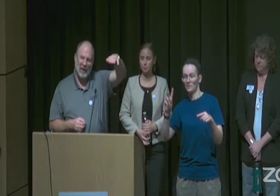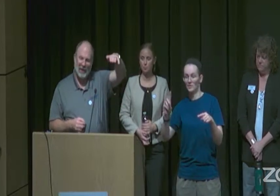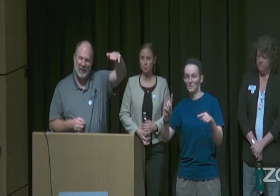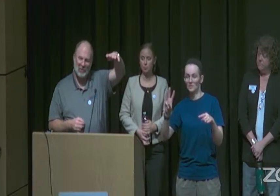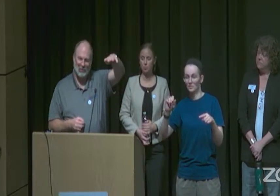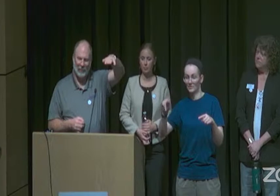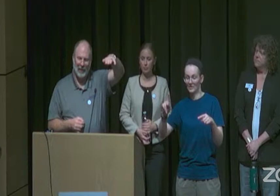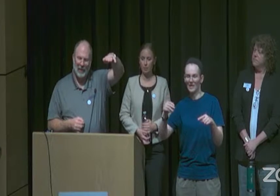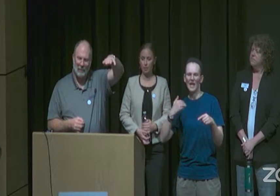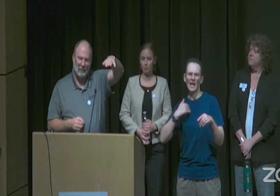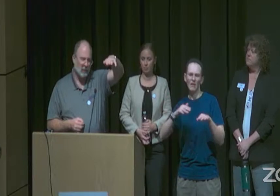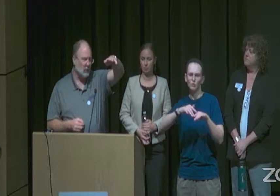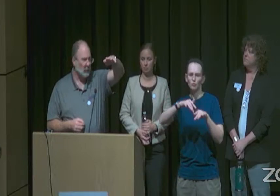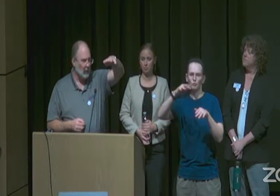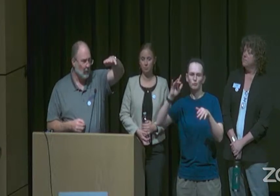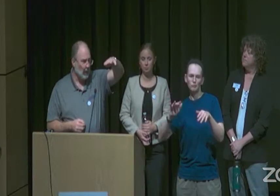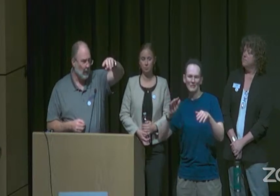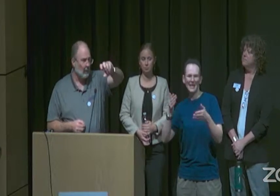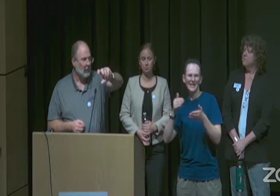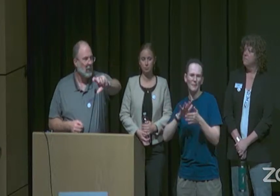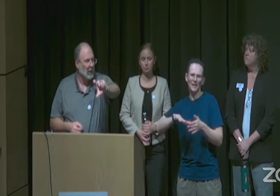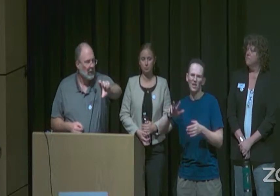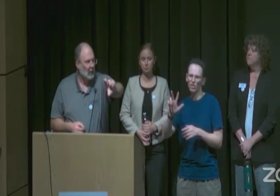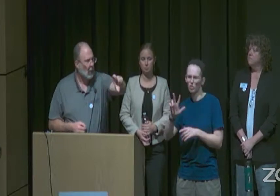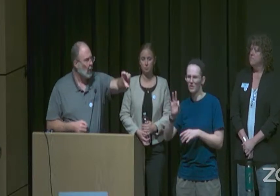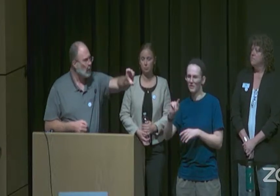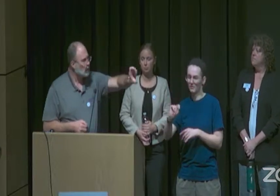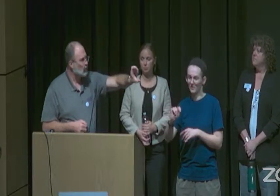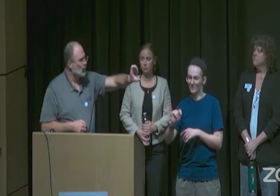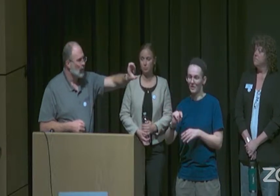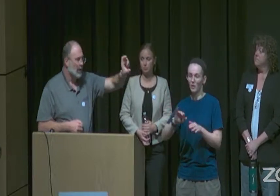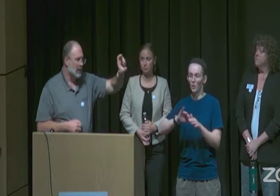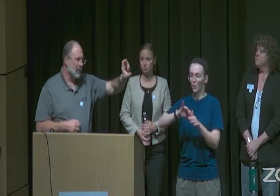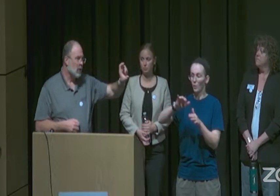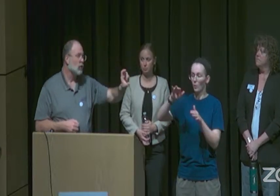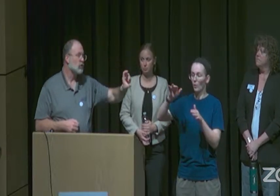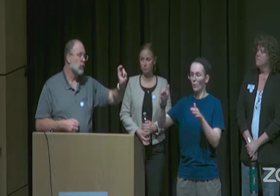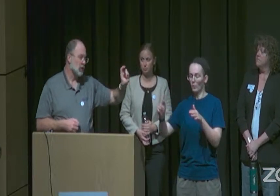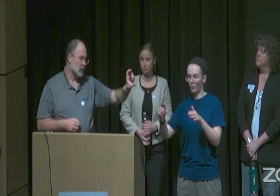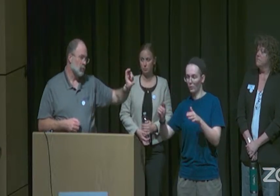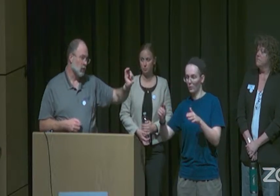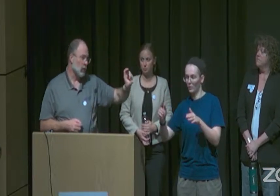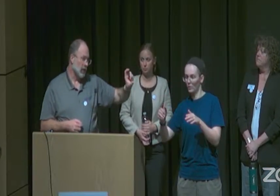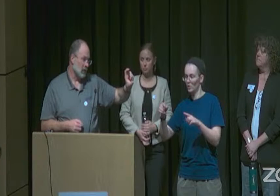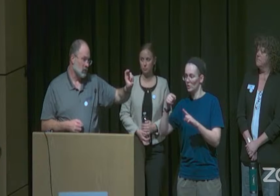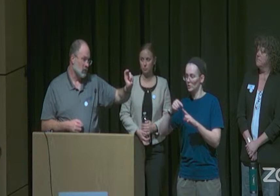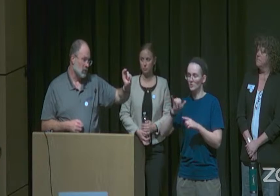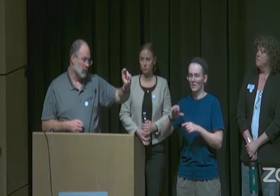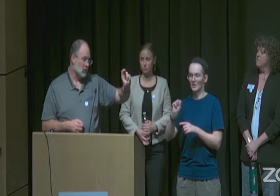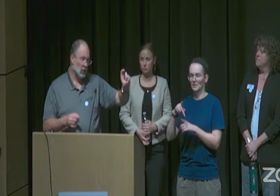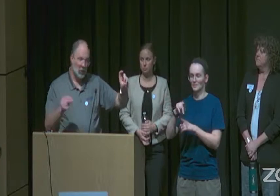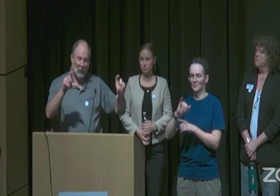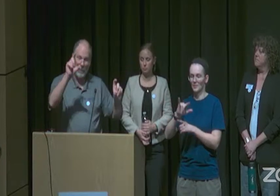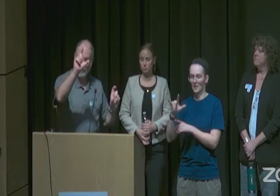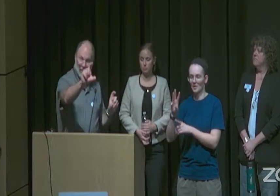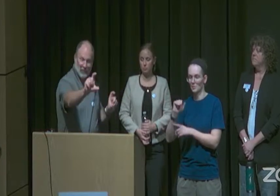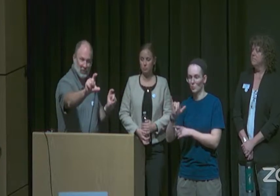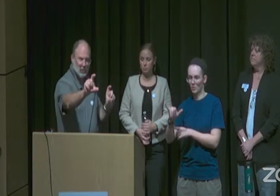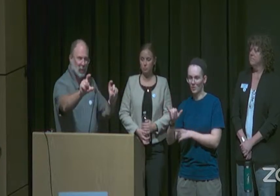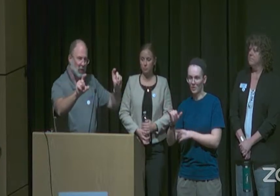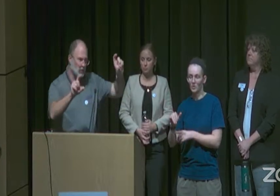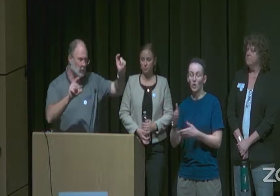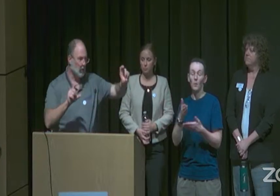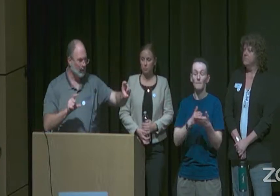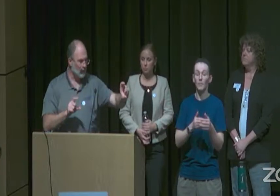another rise of about maybe 3 feet, and it arcs, and then it goes to where the spillway is. So part